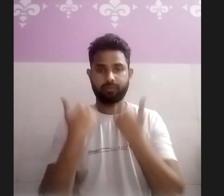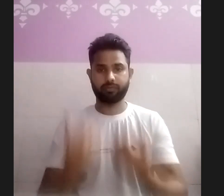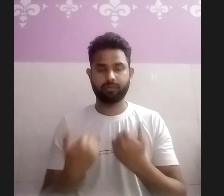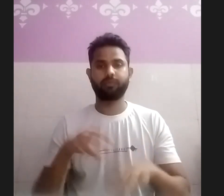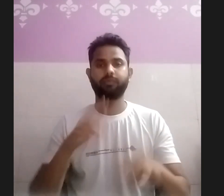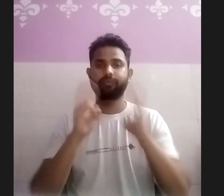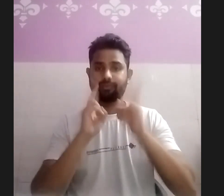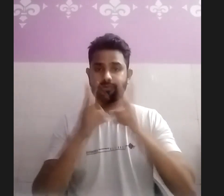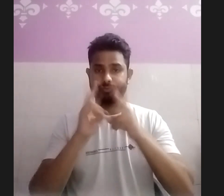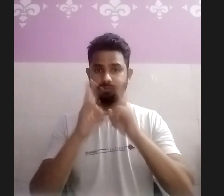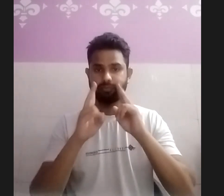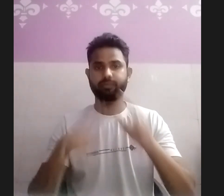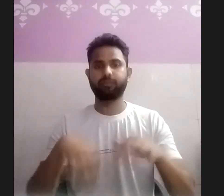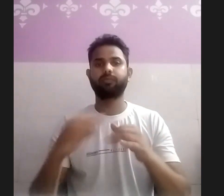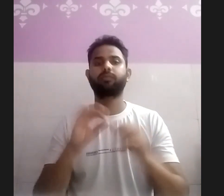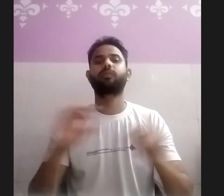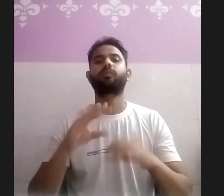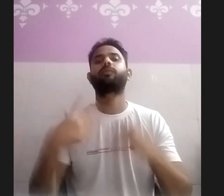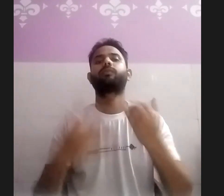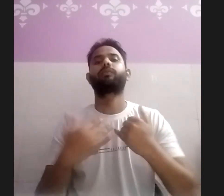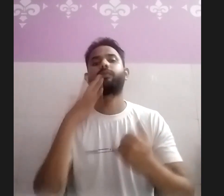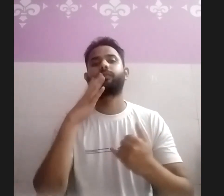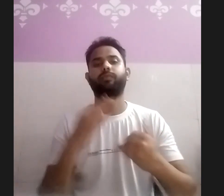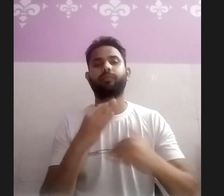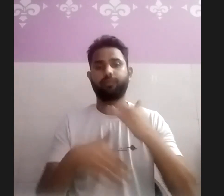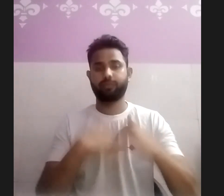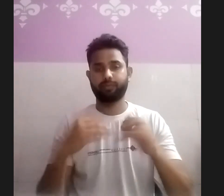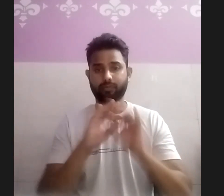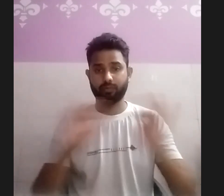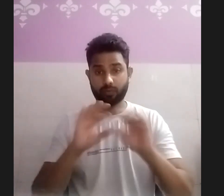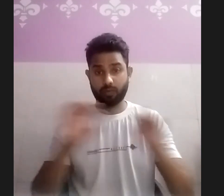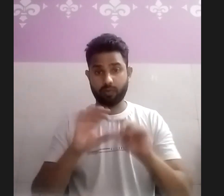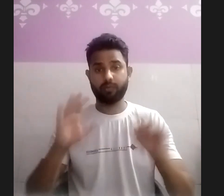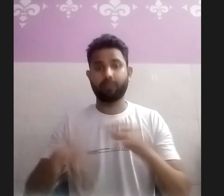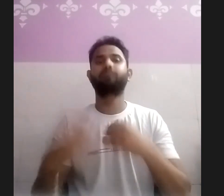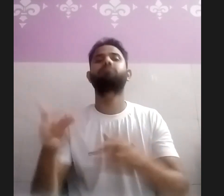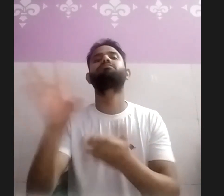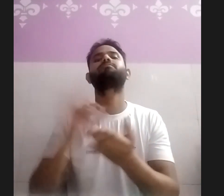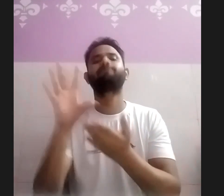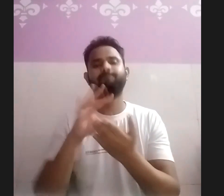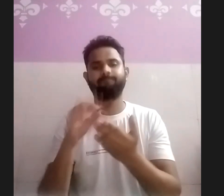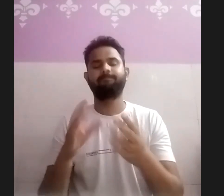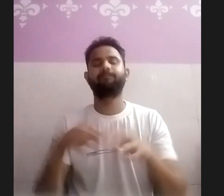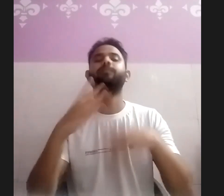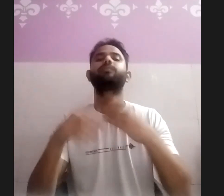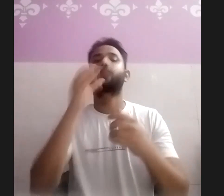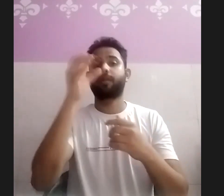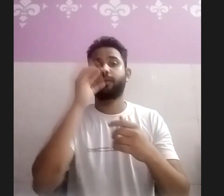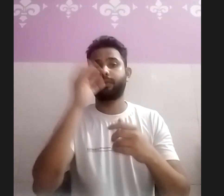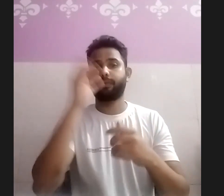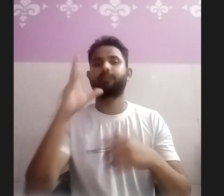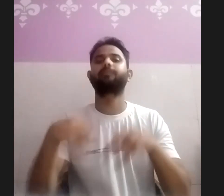about some really good features on the app, the suggestions that we receive while complaining,